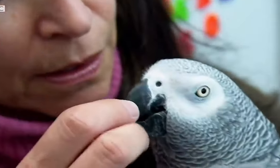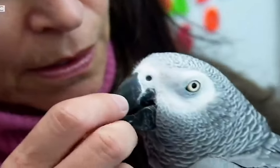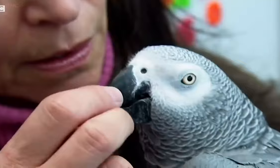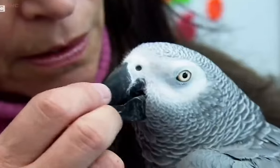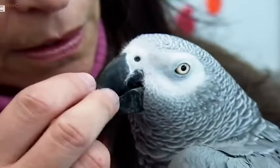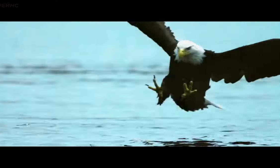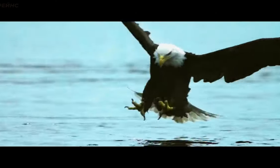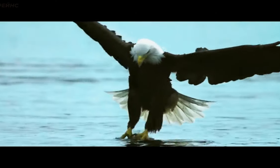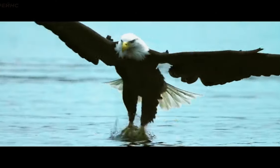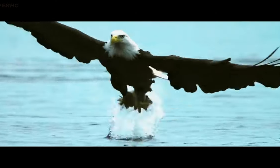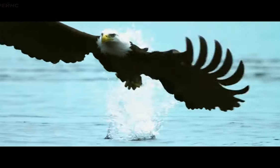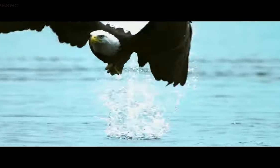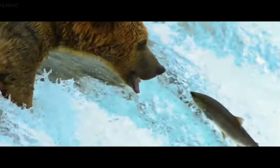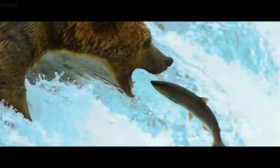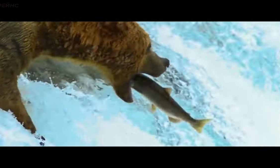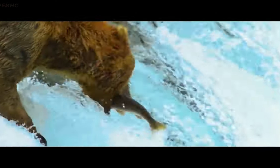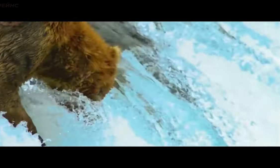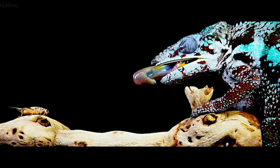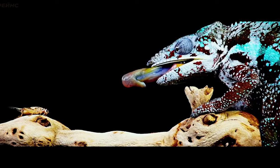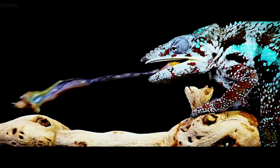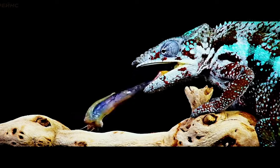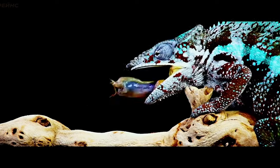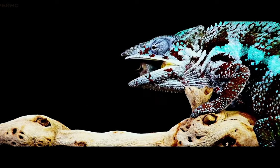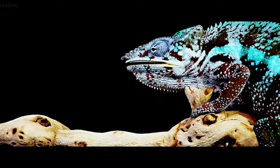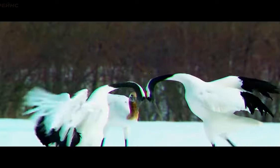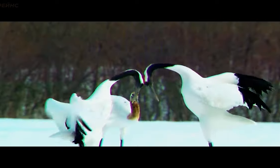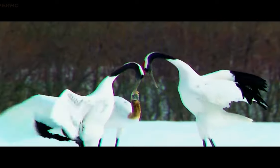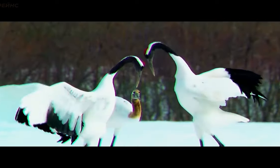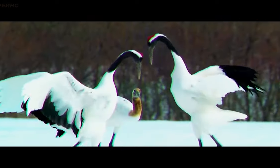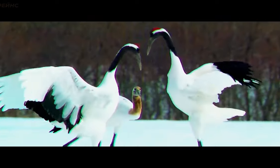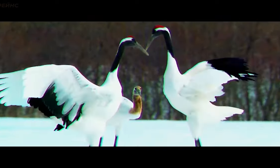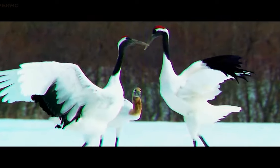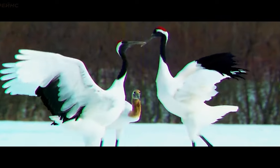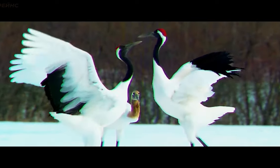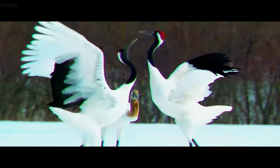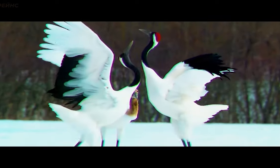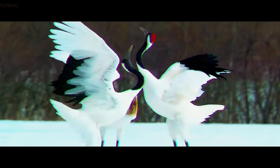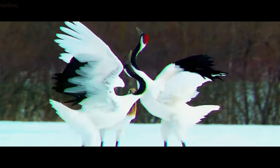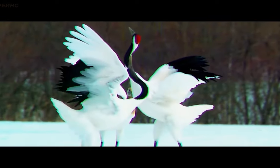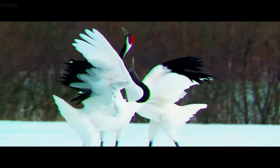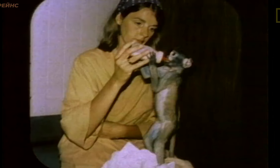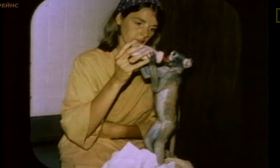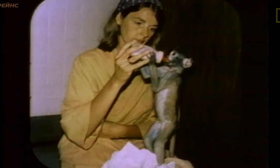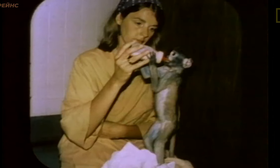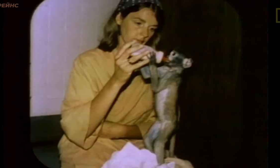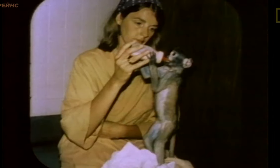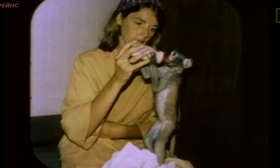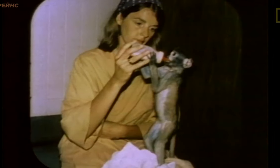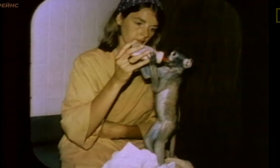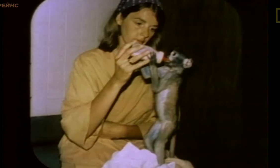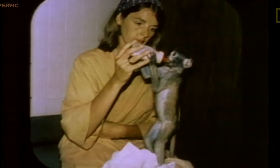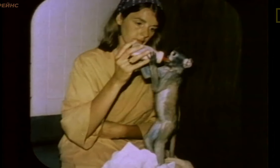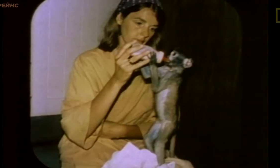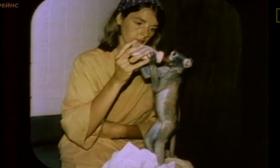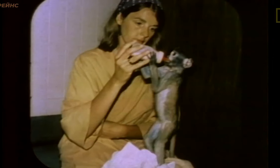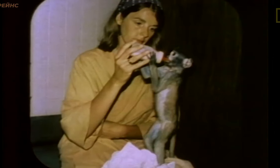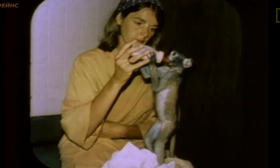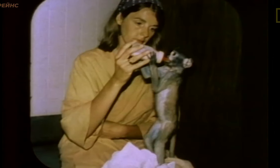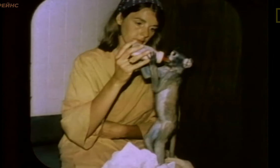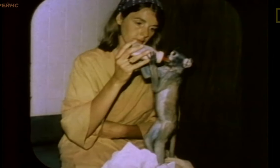these actions are performed mechanically. Can they do it consciously? This question was raised by Penny Patterson, a researcher at Stanford